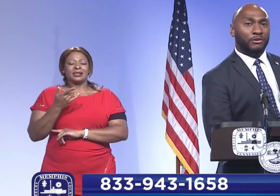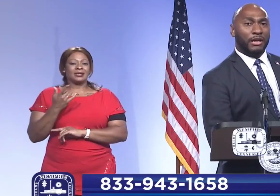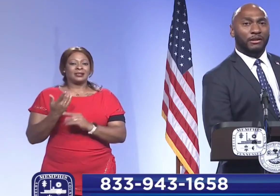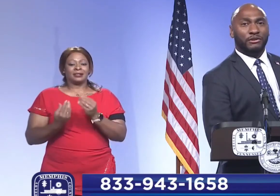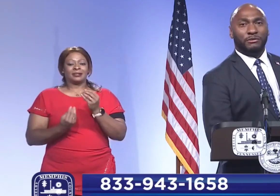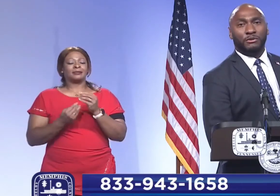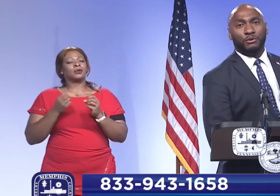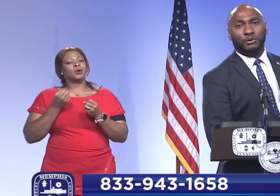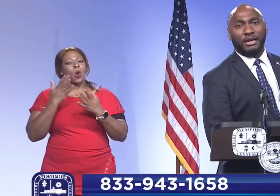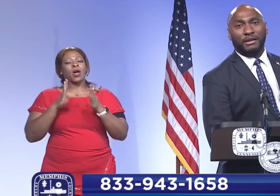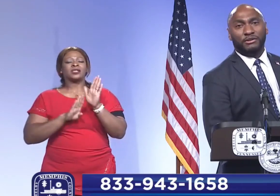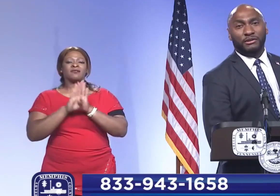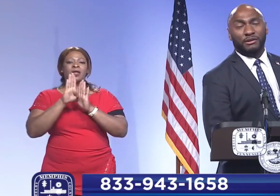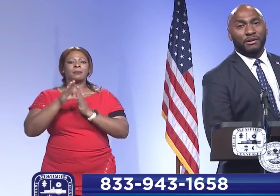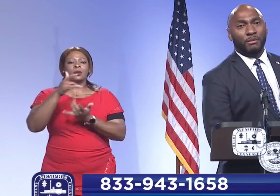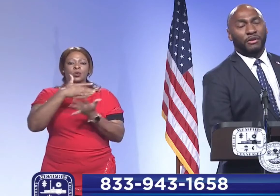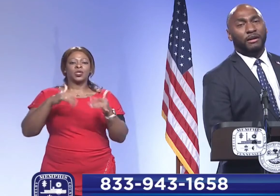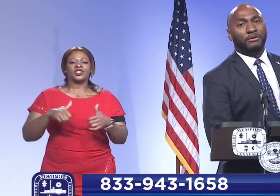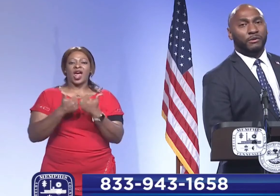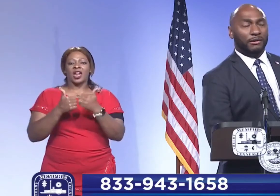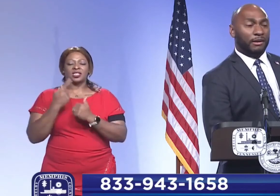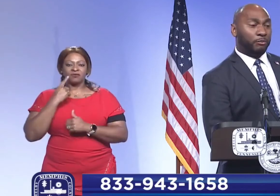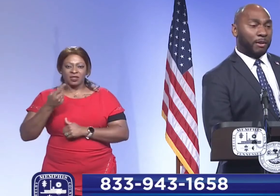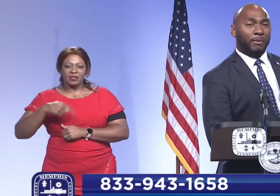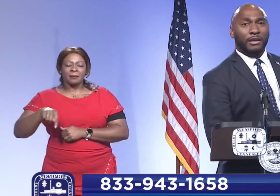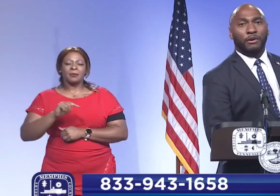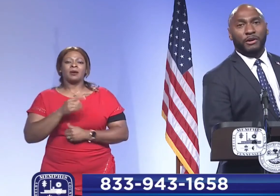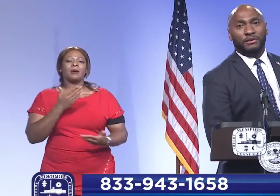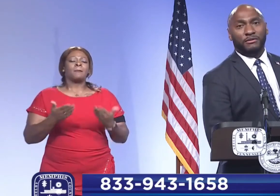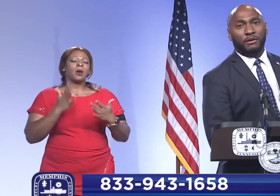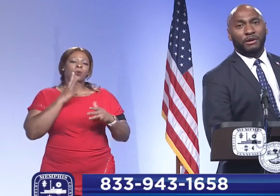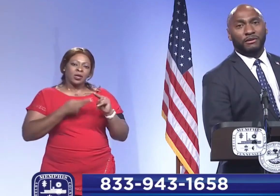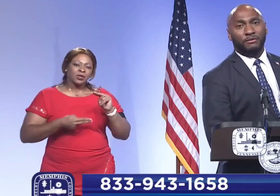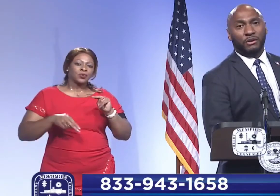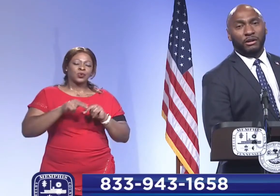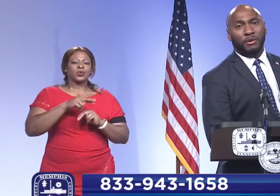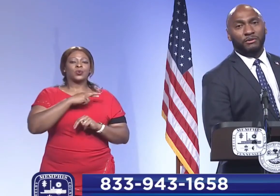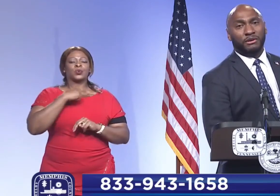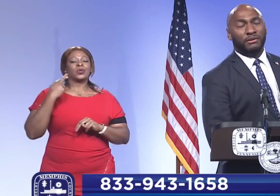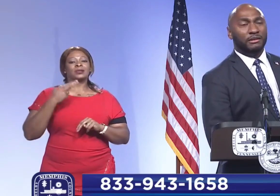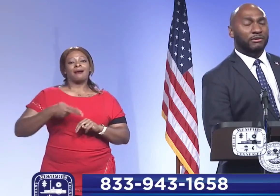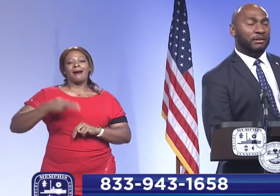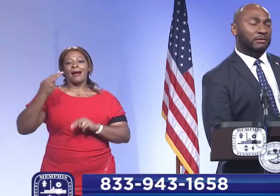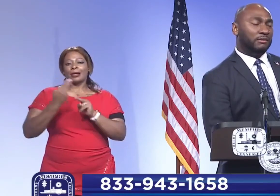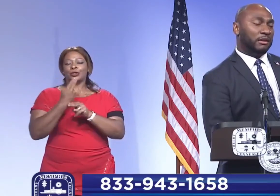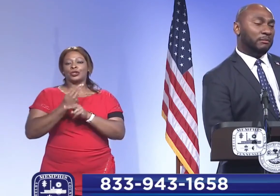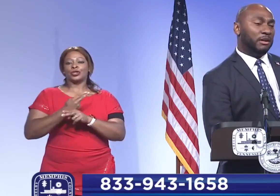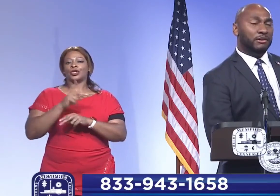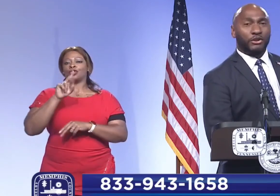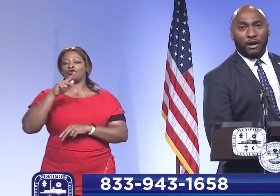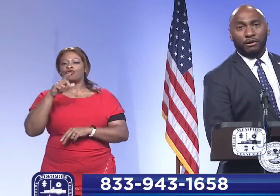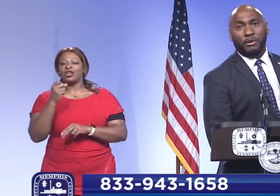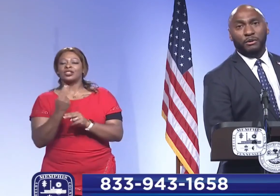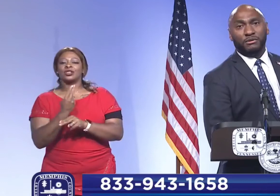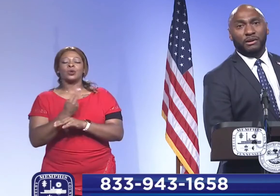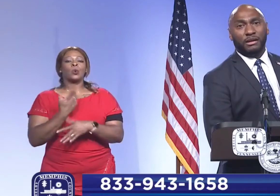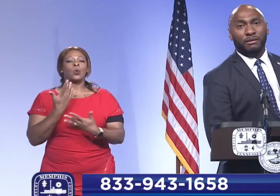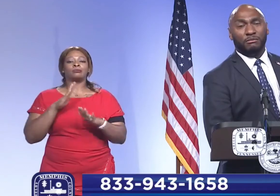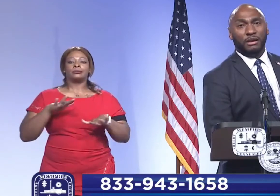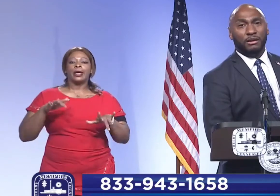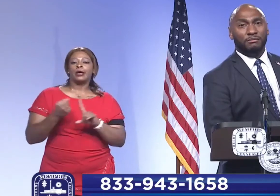developmental challenges, some social challenges, but that also it probably increases their risk of drug abuse and child